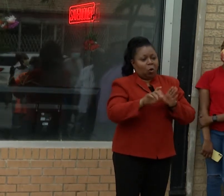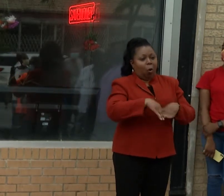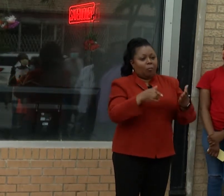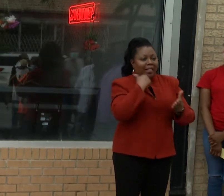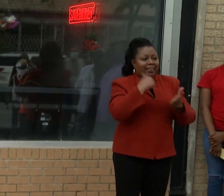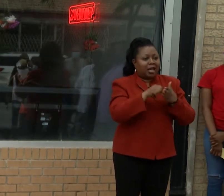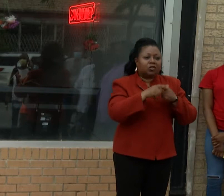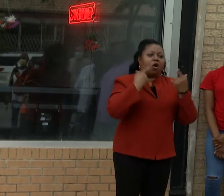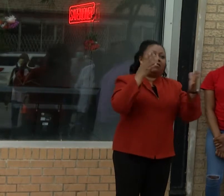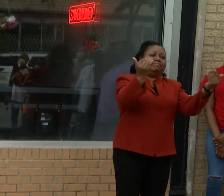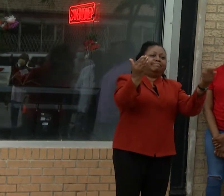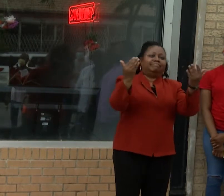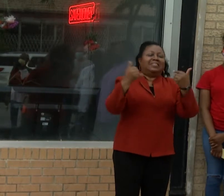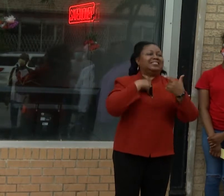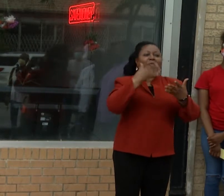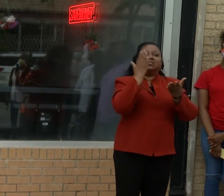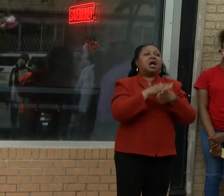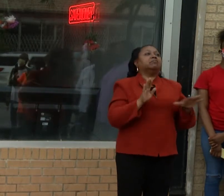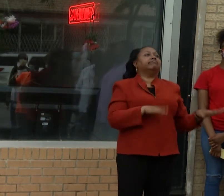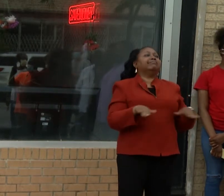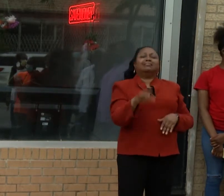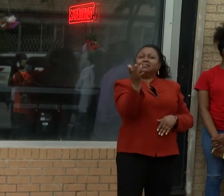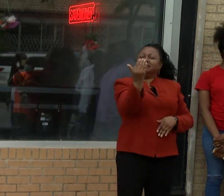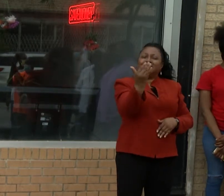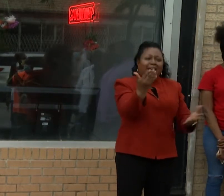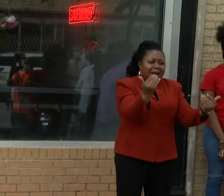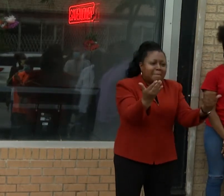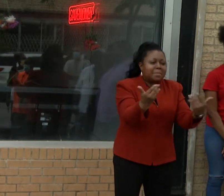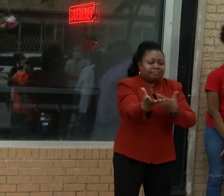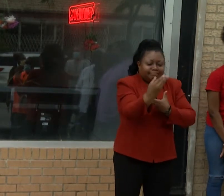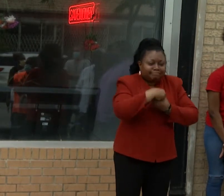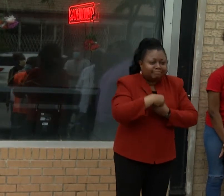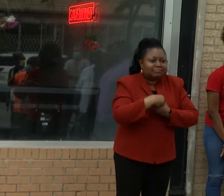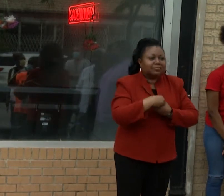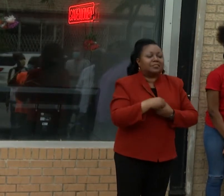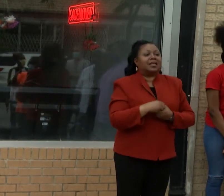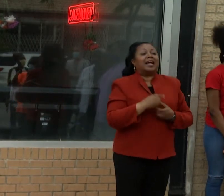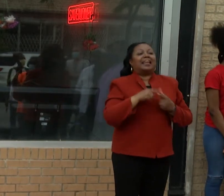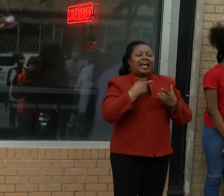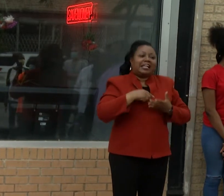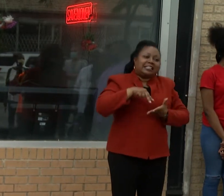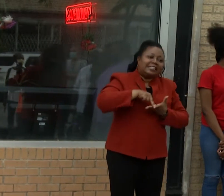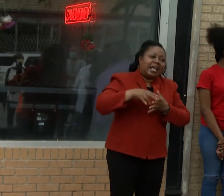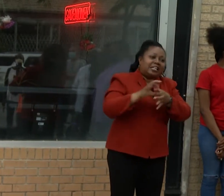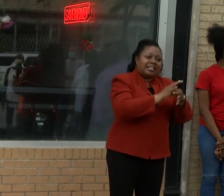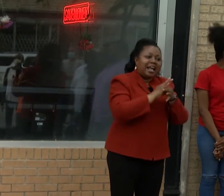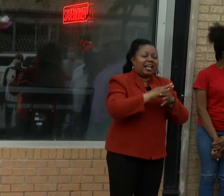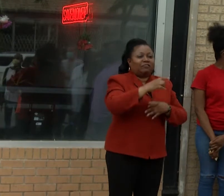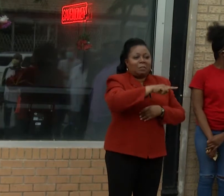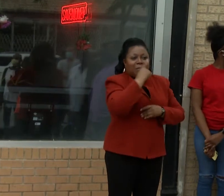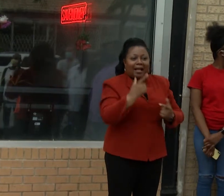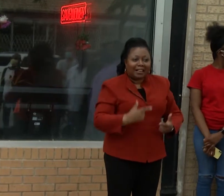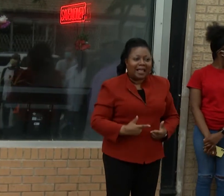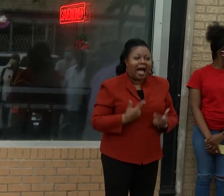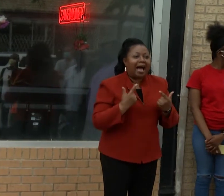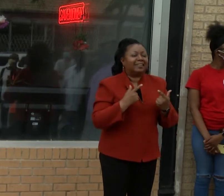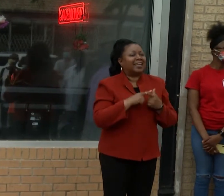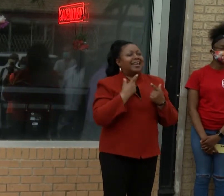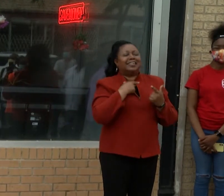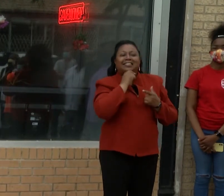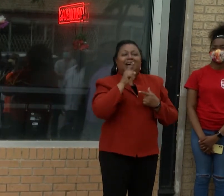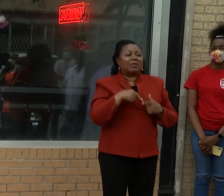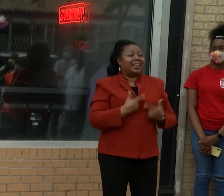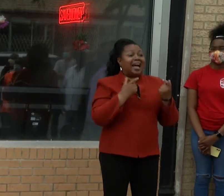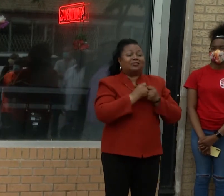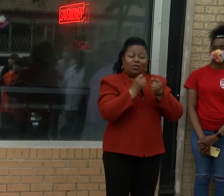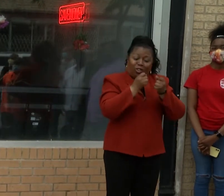community out for its complacency. The letter ends with this: "Let us stand united for black lives, not only when